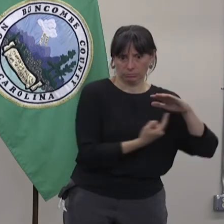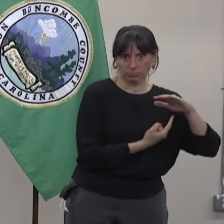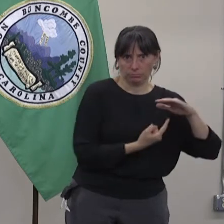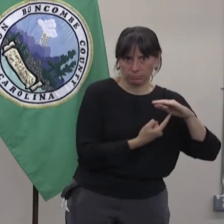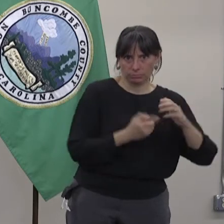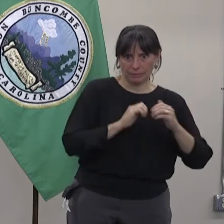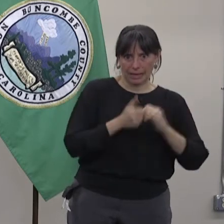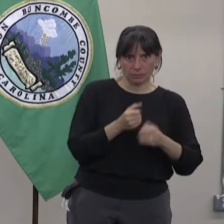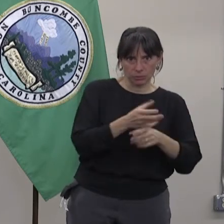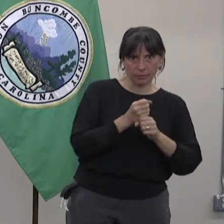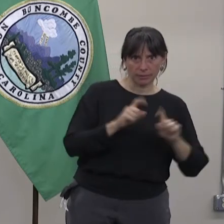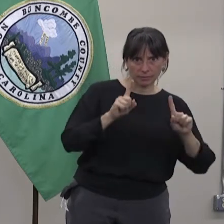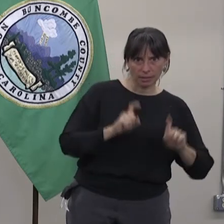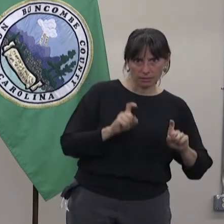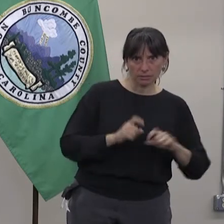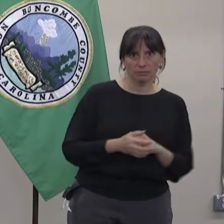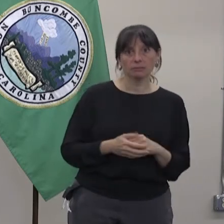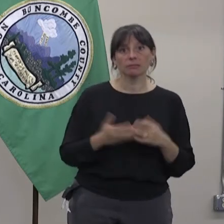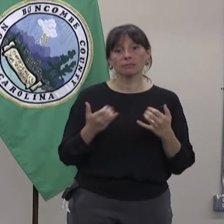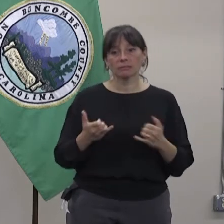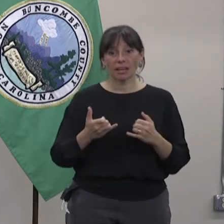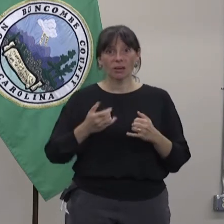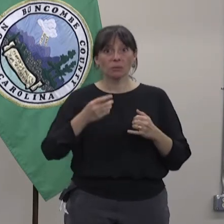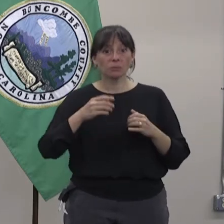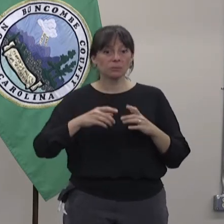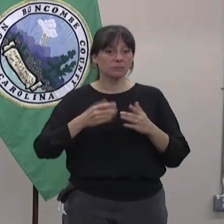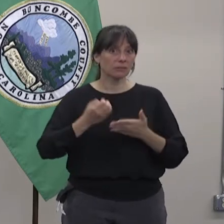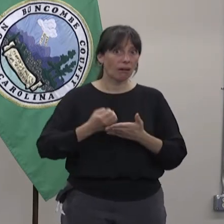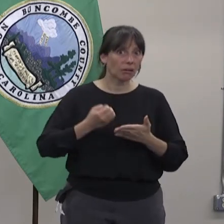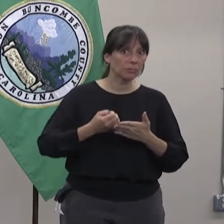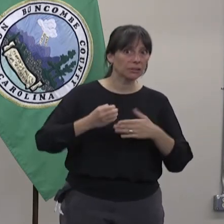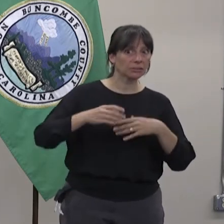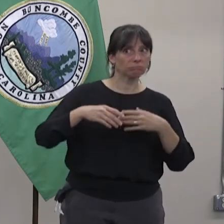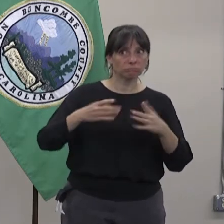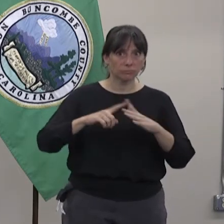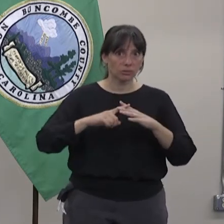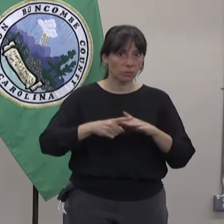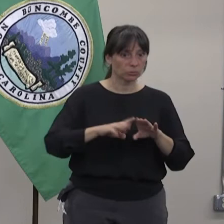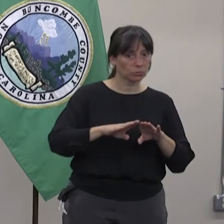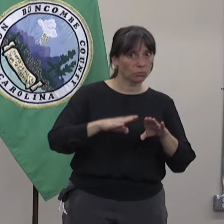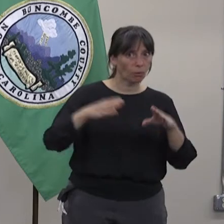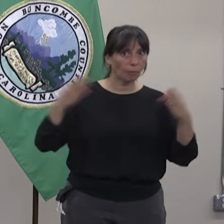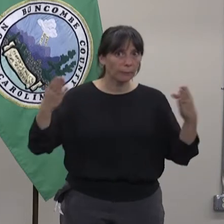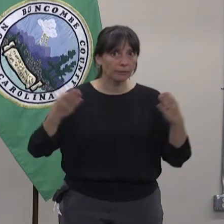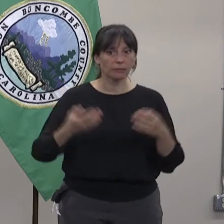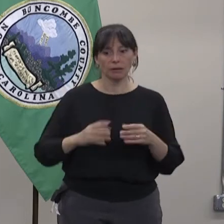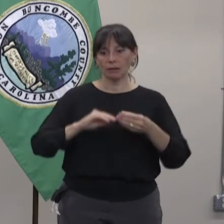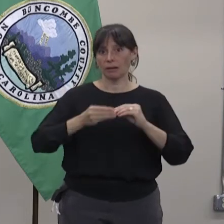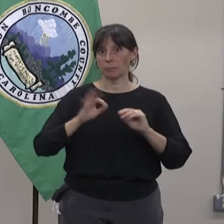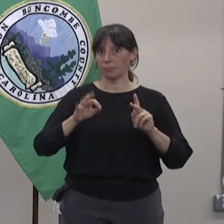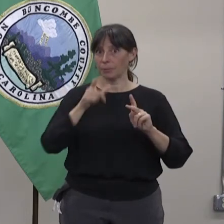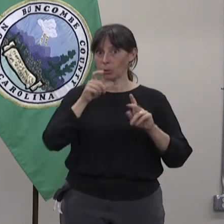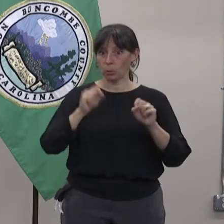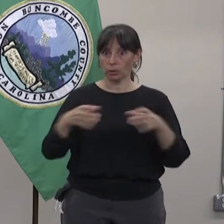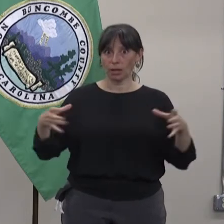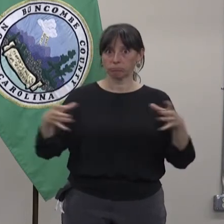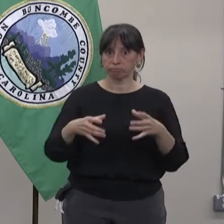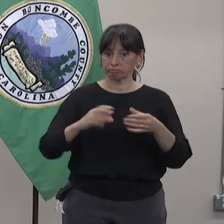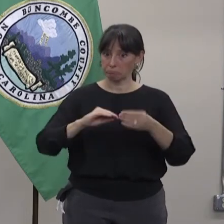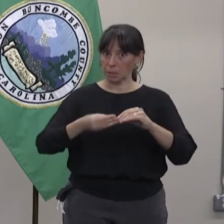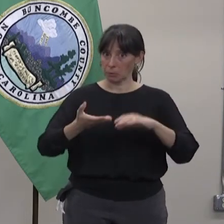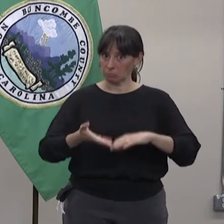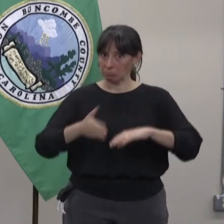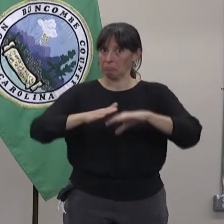As we cautiously begin to reopen parts of our economy and increase the number of people who can gather, this app could be especially helpful